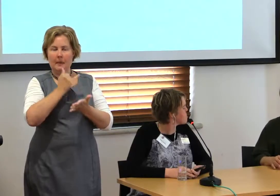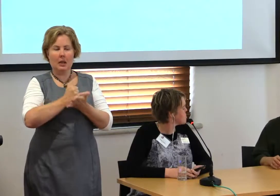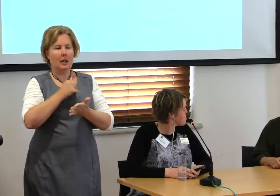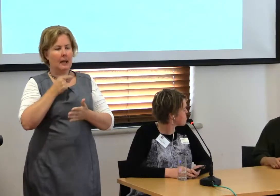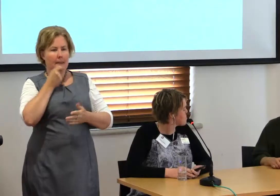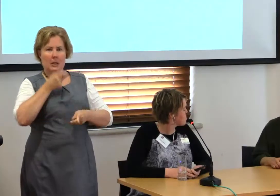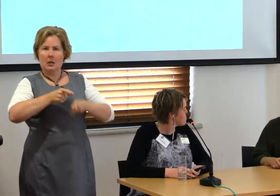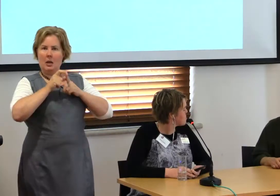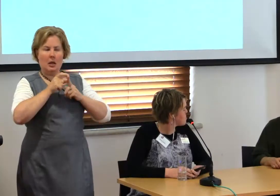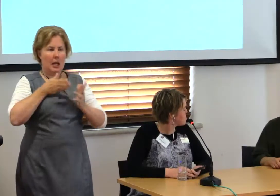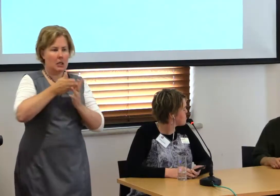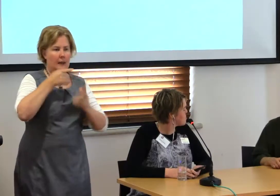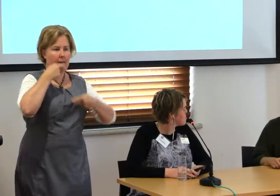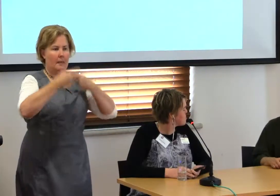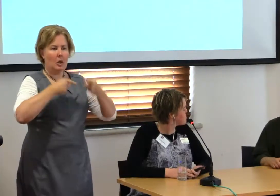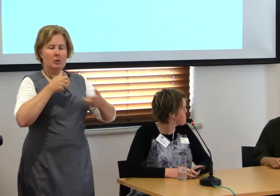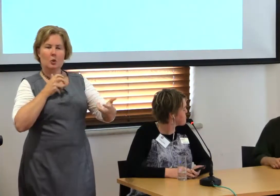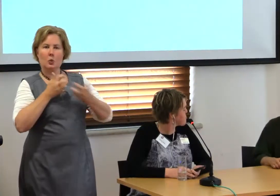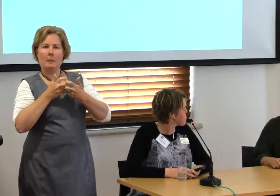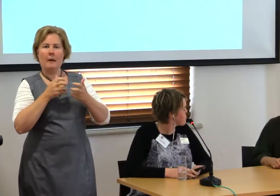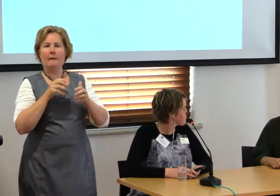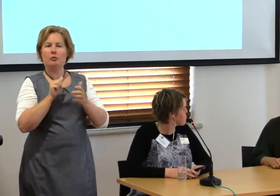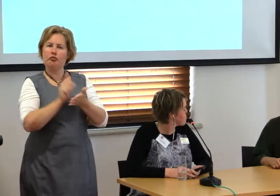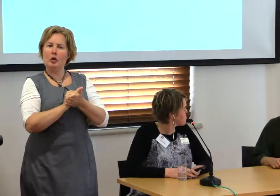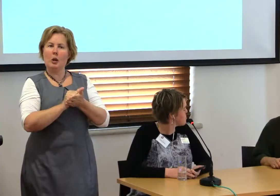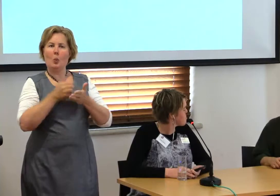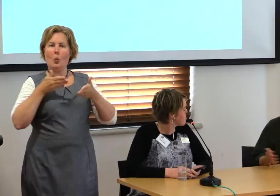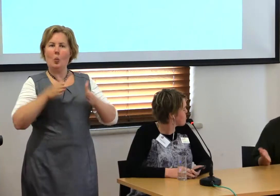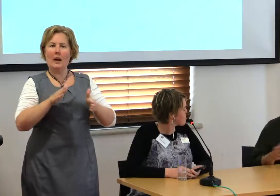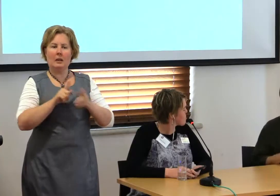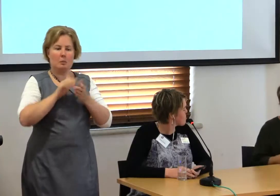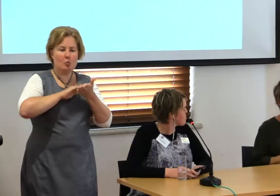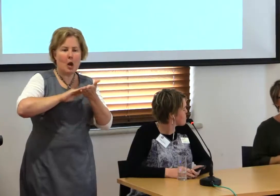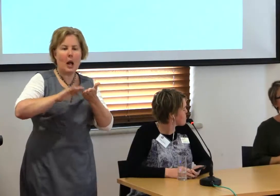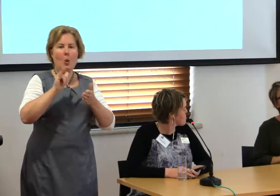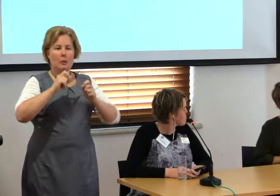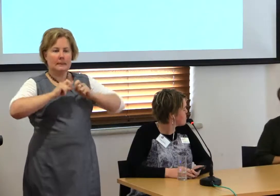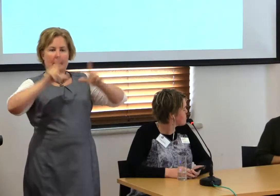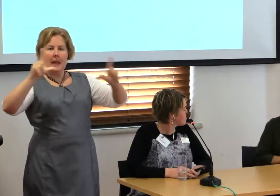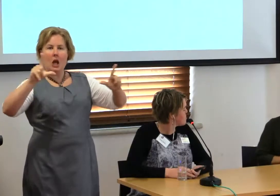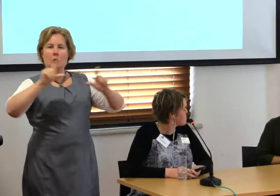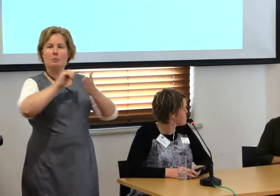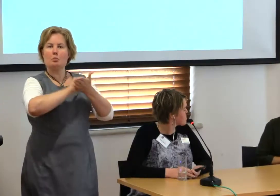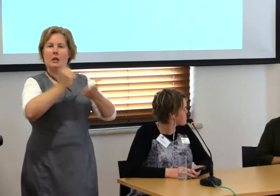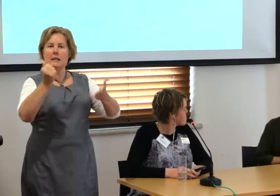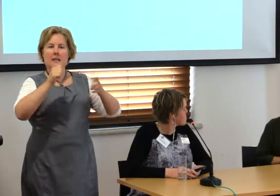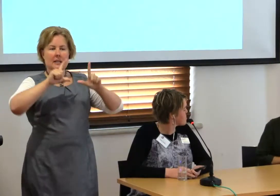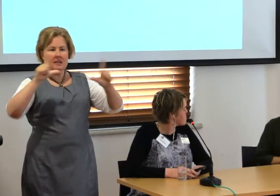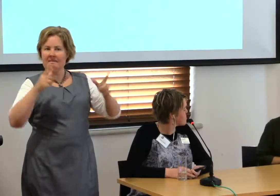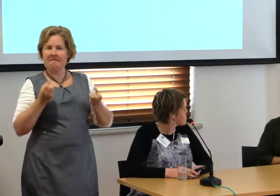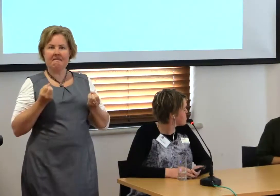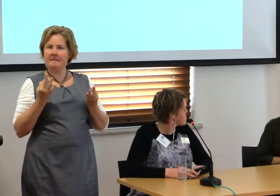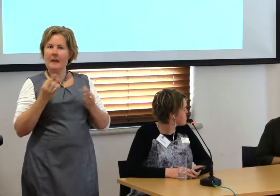information in a format that's suitable for them. And I know Lauren's clearly aware of that, but working with